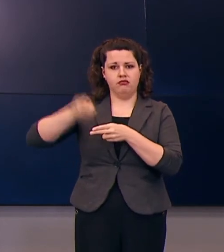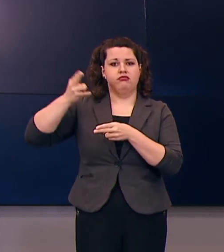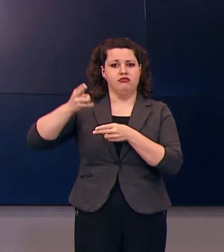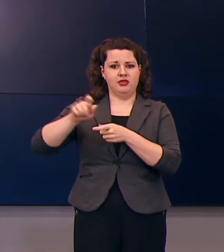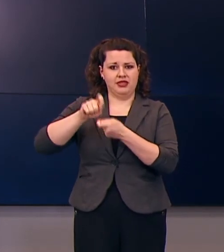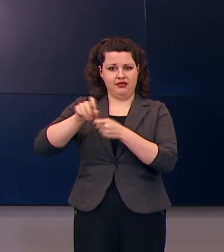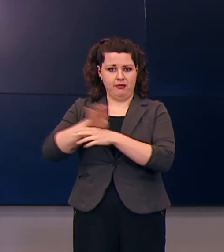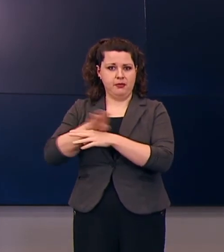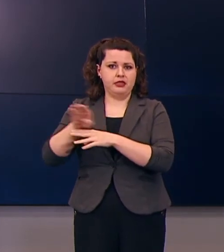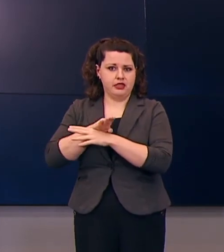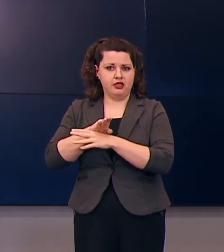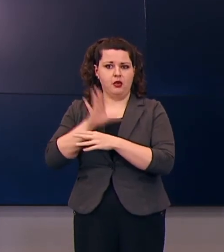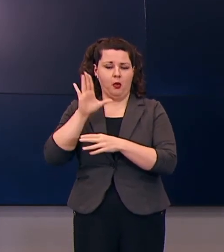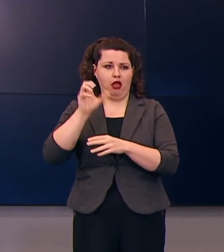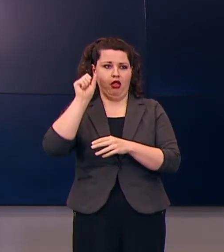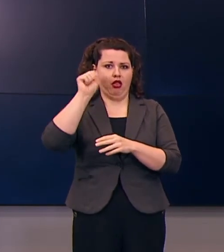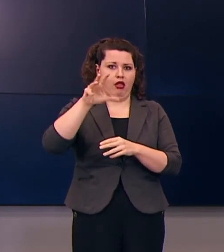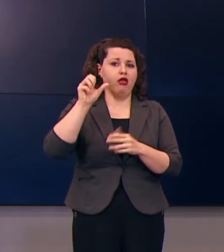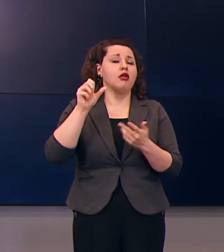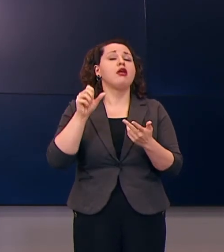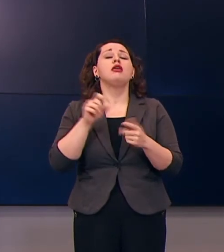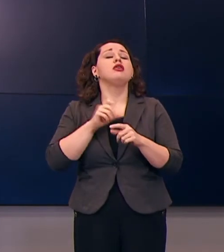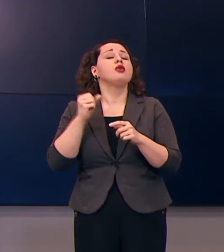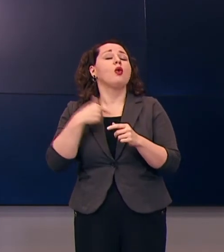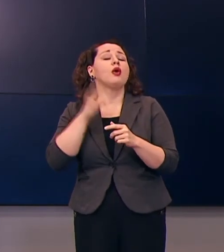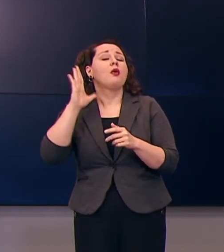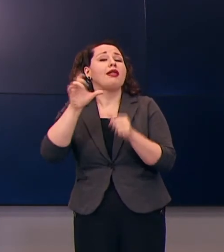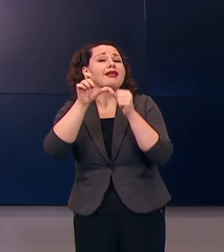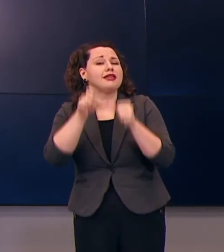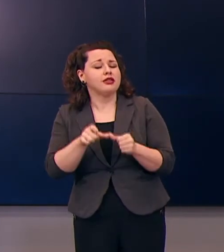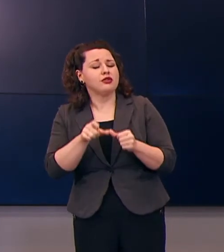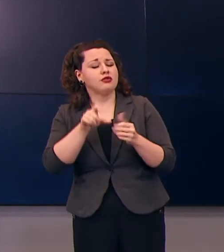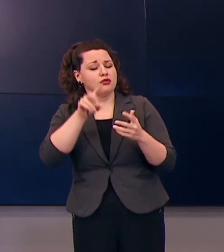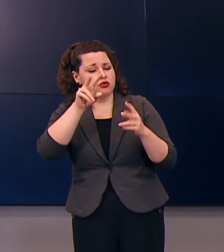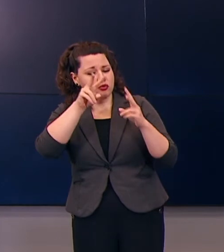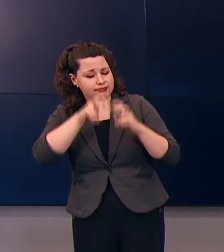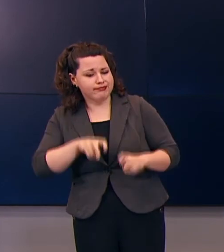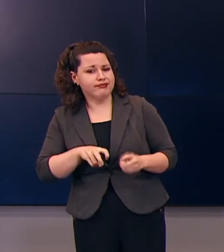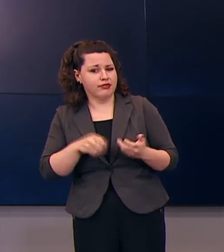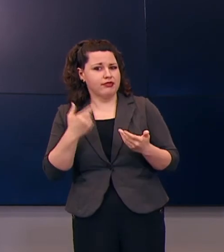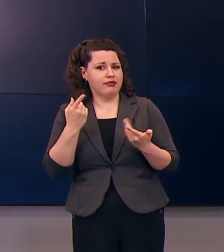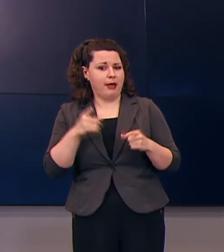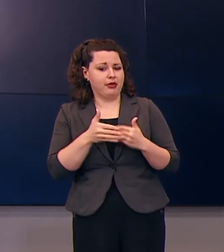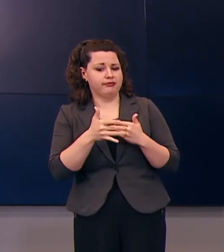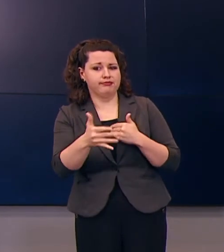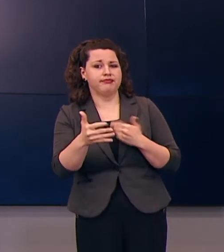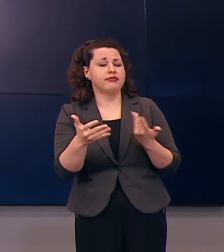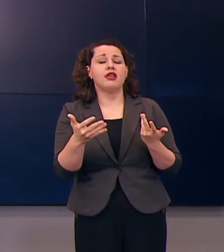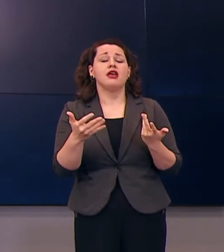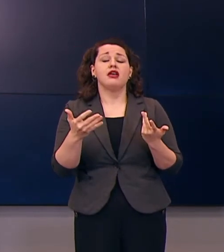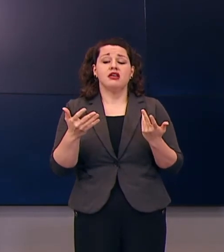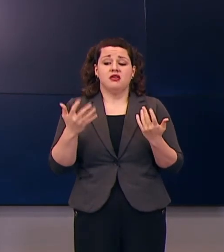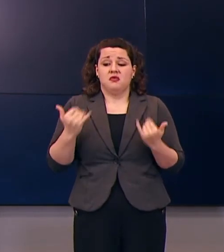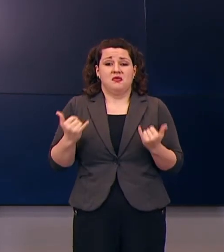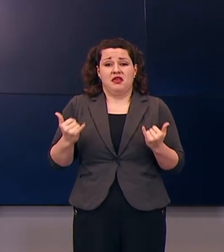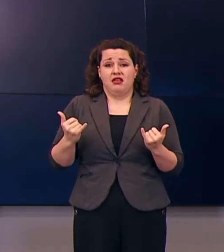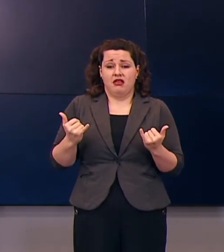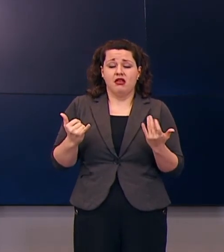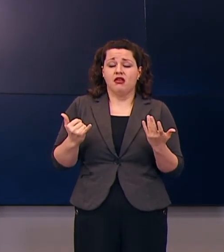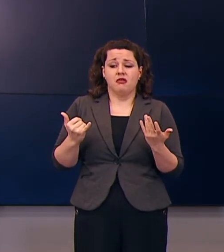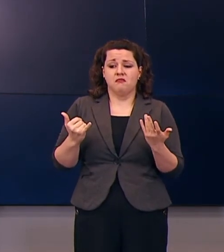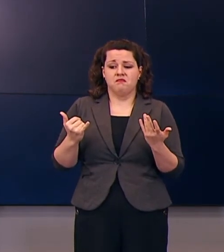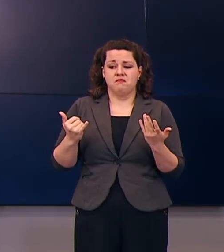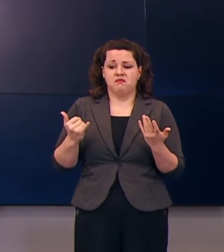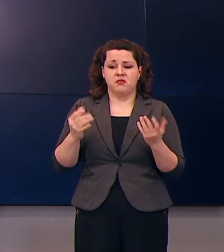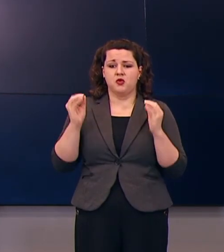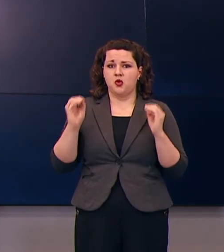particular business or a particular entity. And so we'll continue to look at that as we move forward. You know, at this particular point in time, we haven't